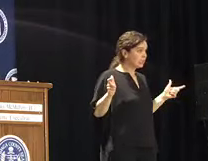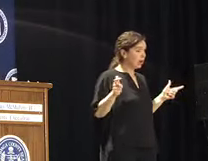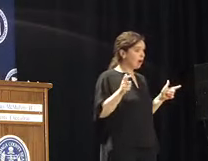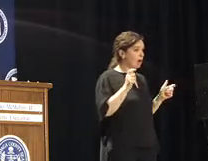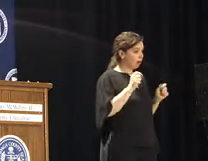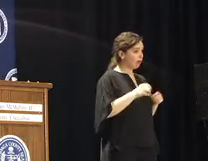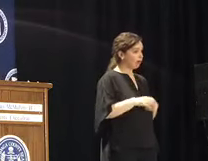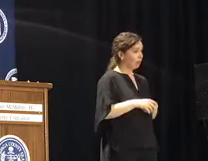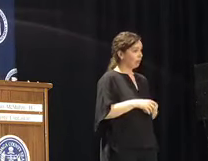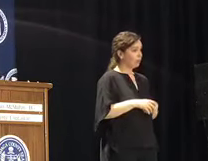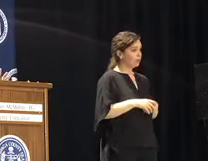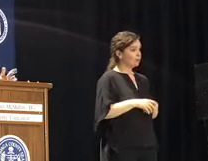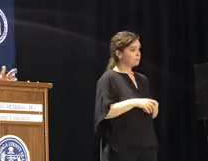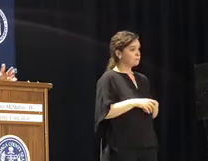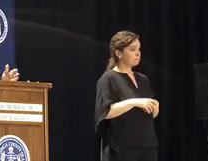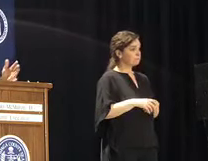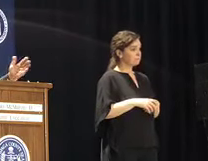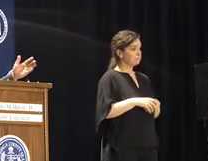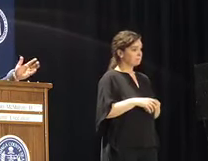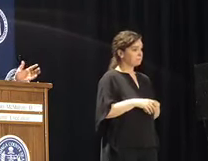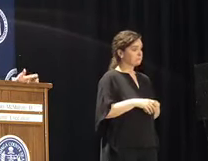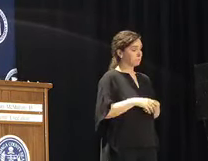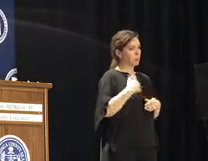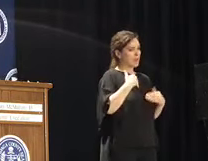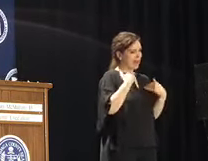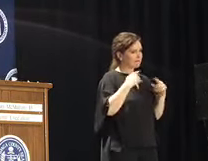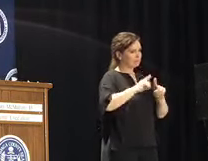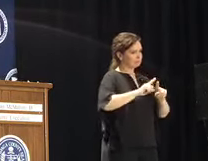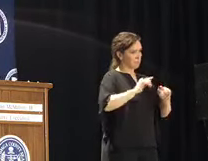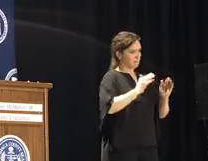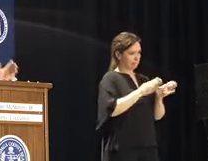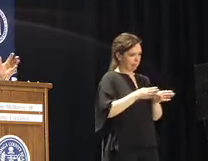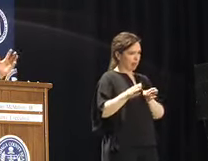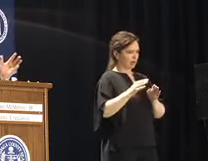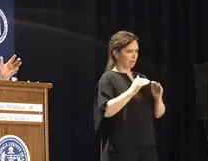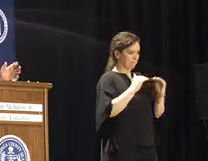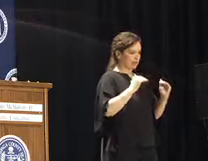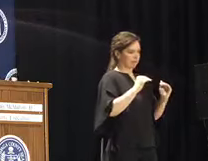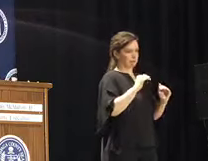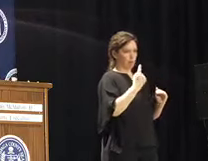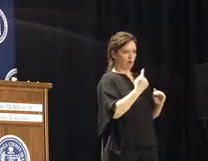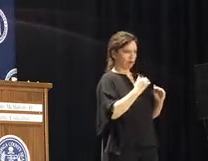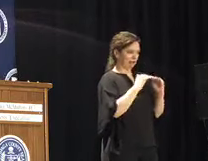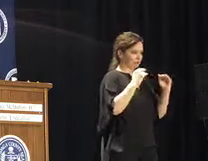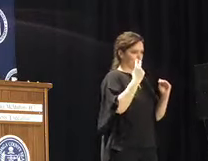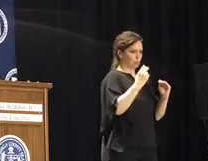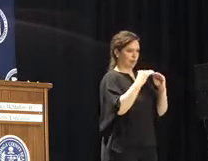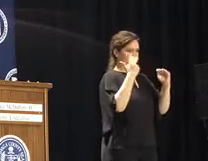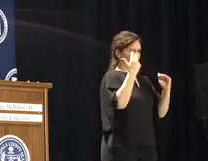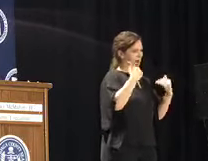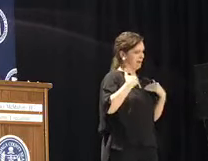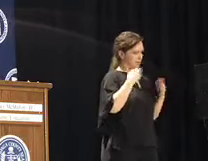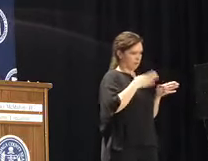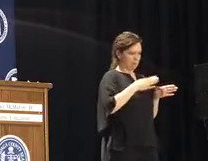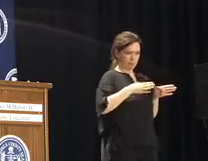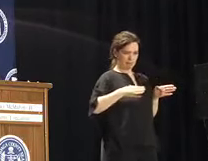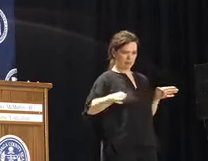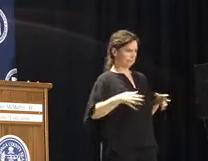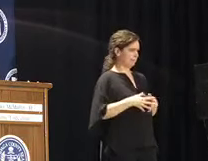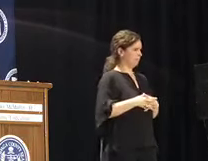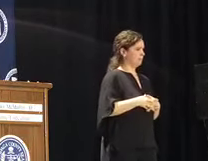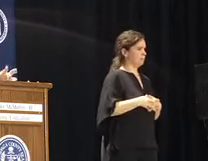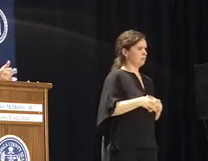like, and then how quickly would we need a phase 2, phase 3 within that facility. And then if you had to